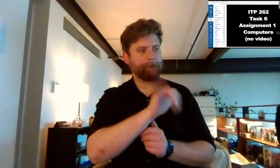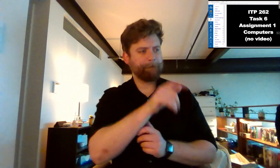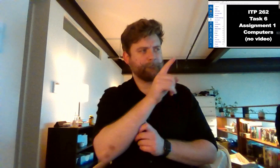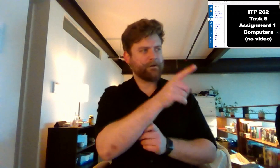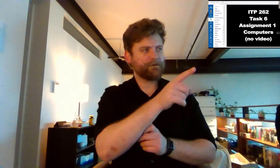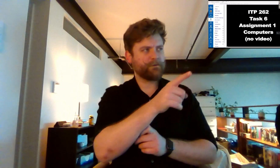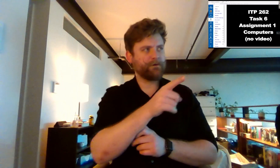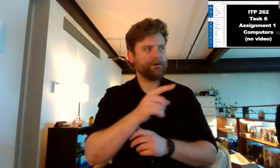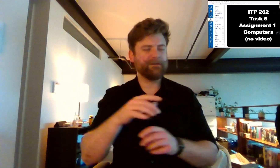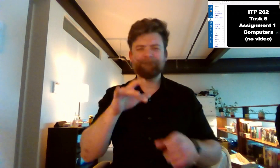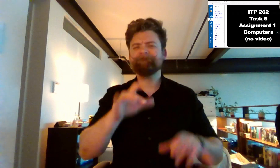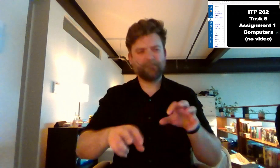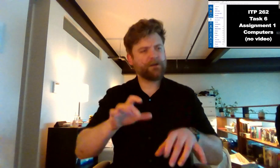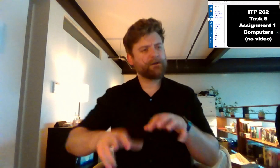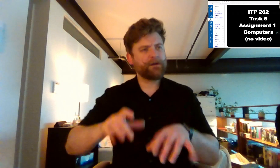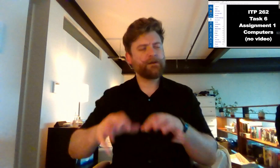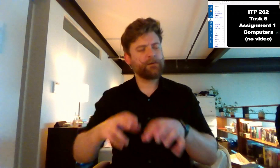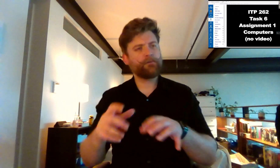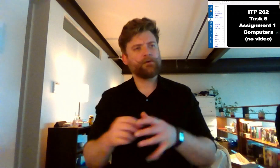keyboard